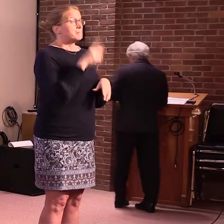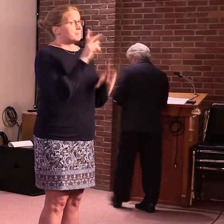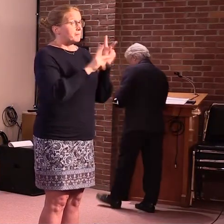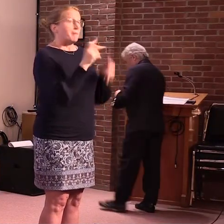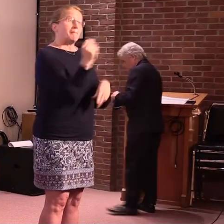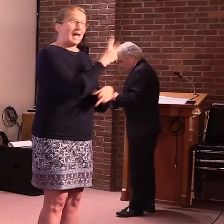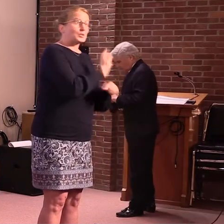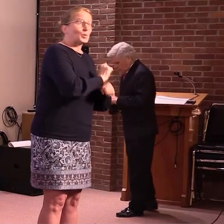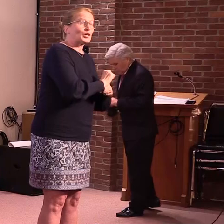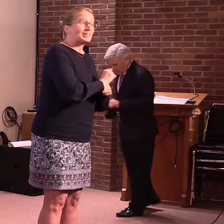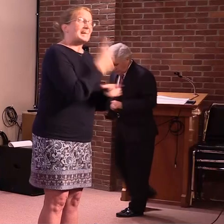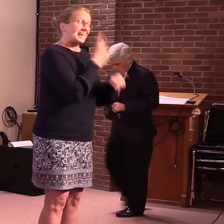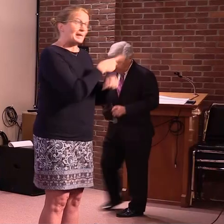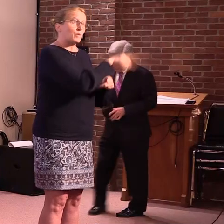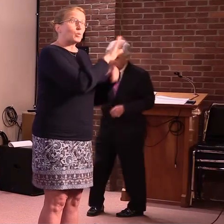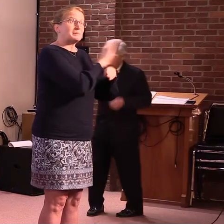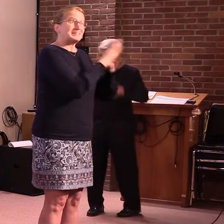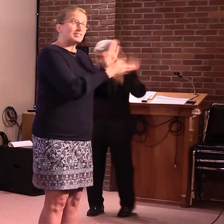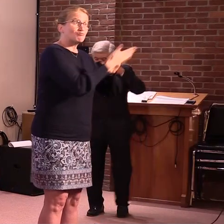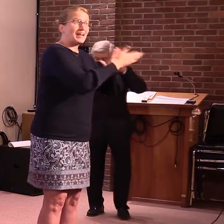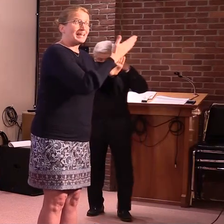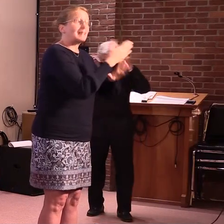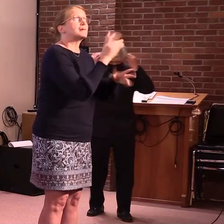businesses going. It's so essential